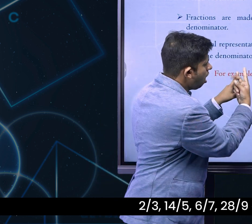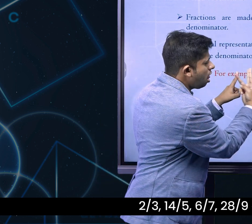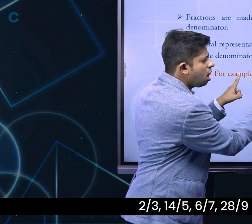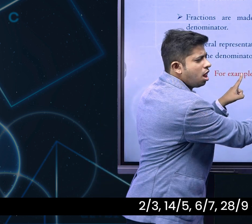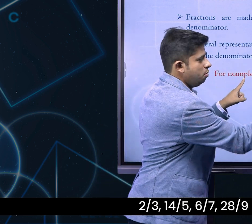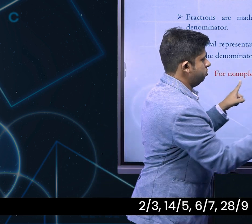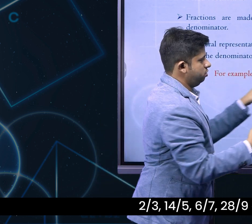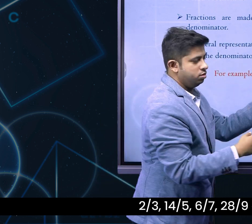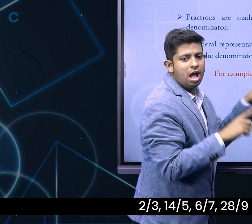43.